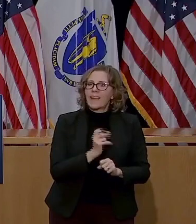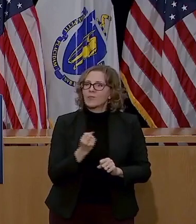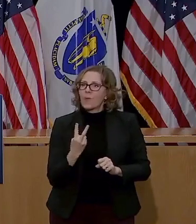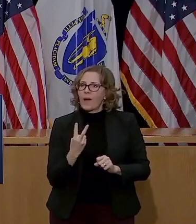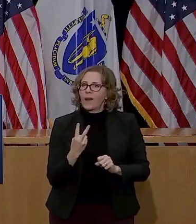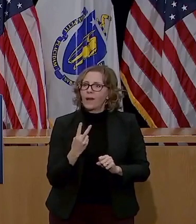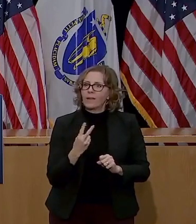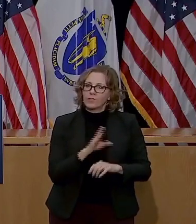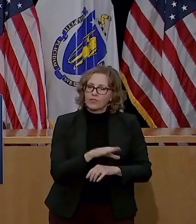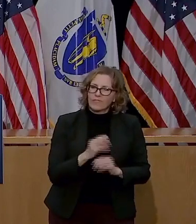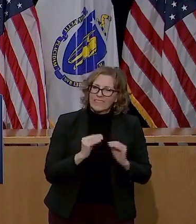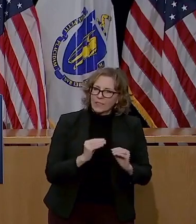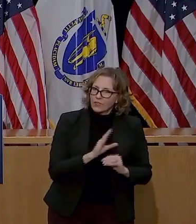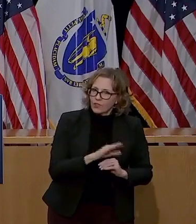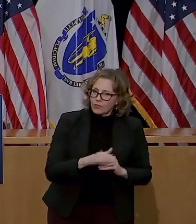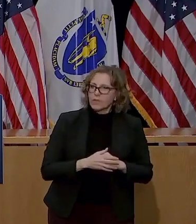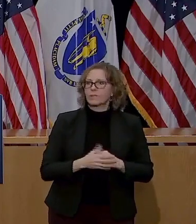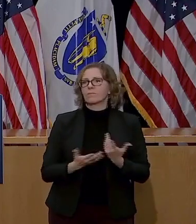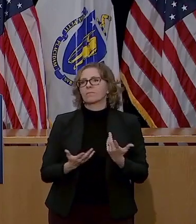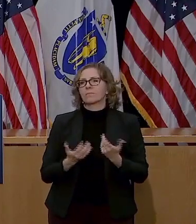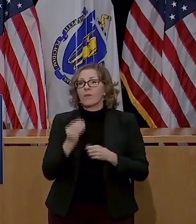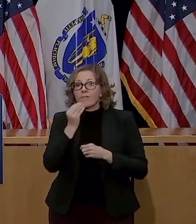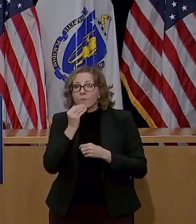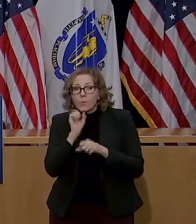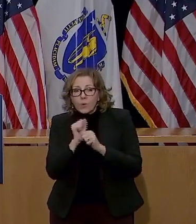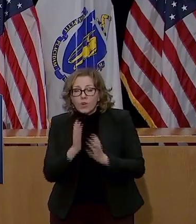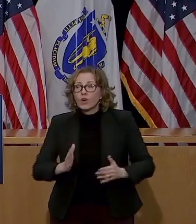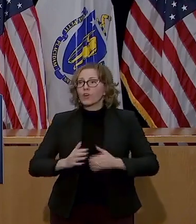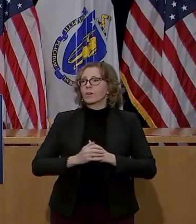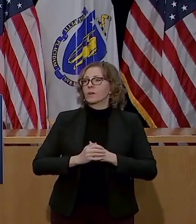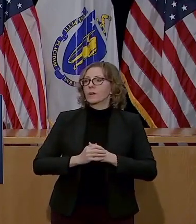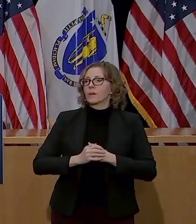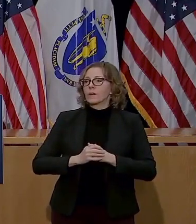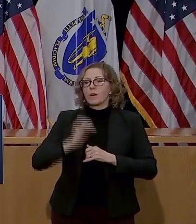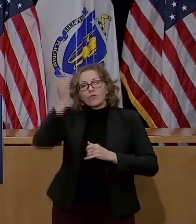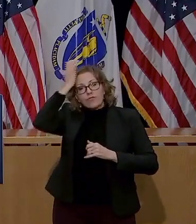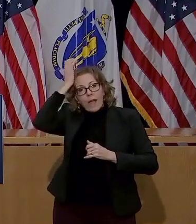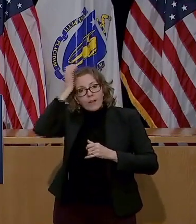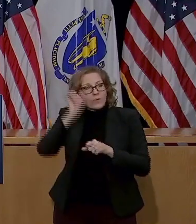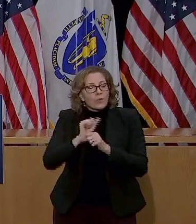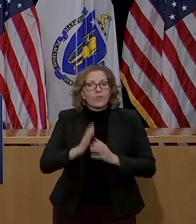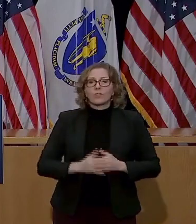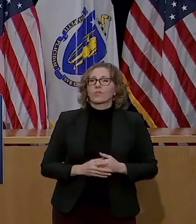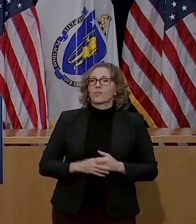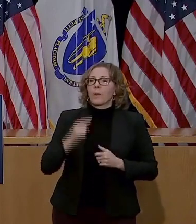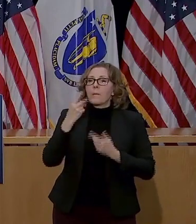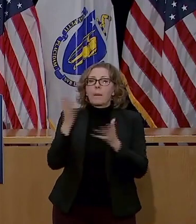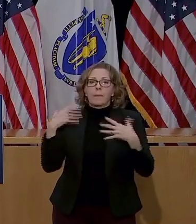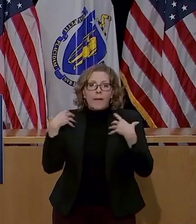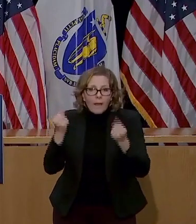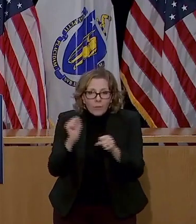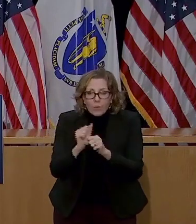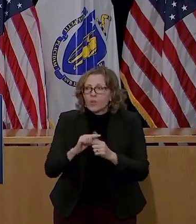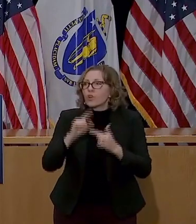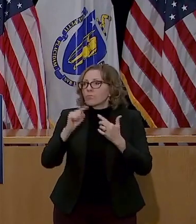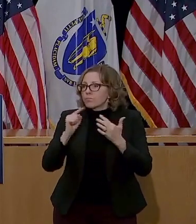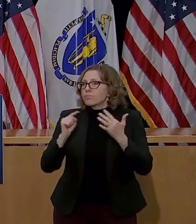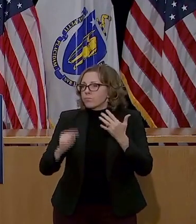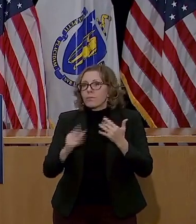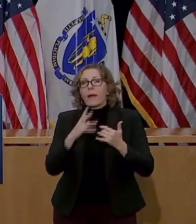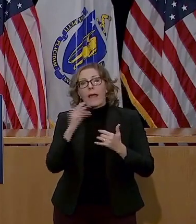and agriculture, sanitation, public works, and public health workers, and then individuals with